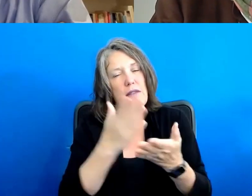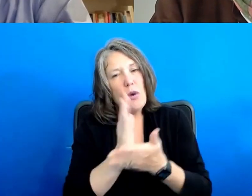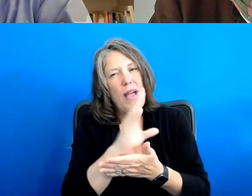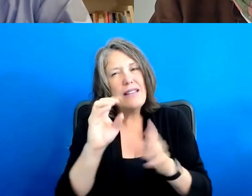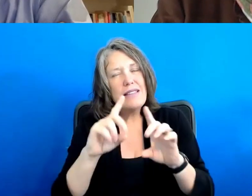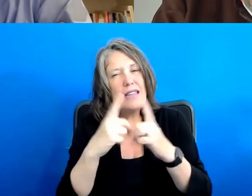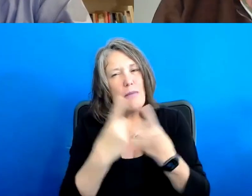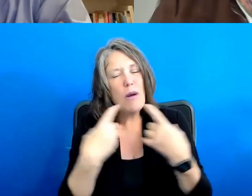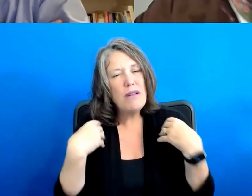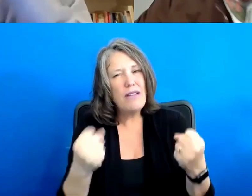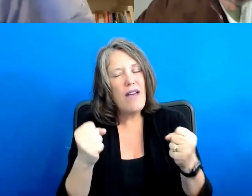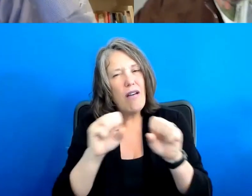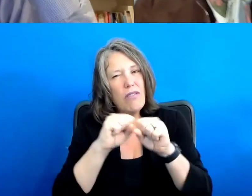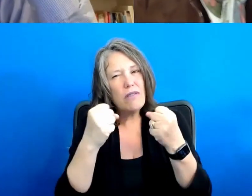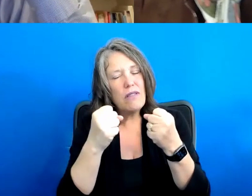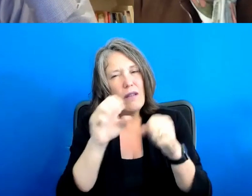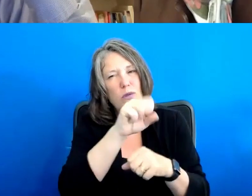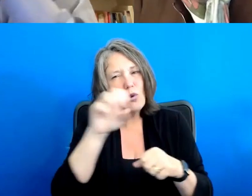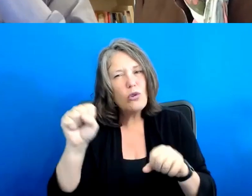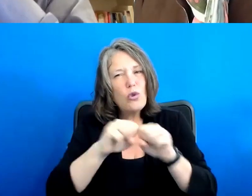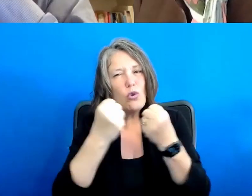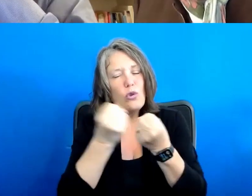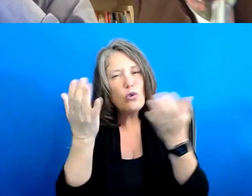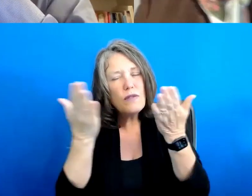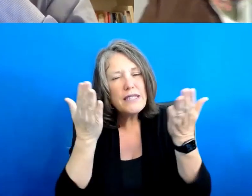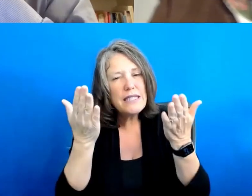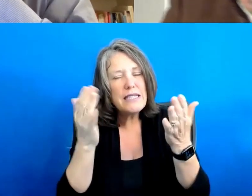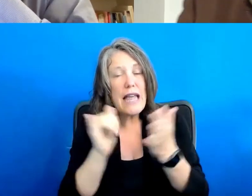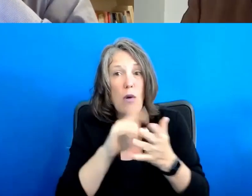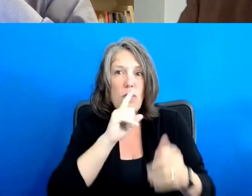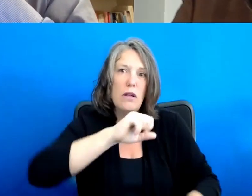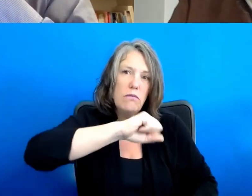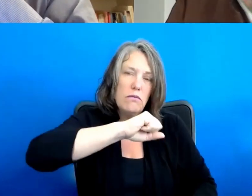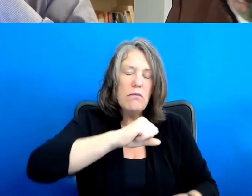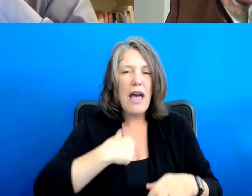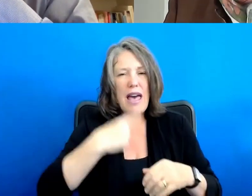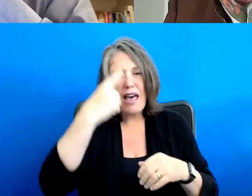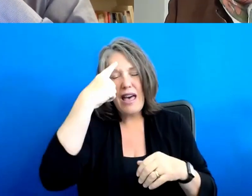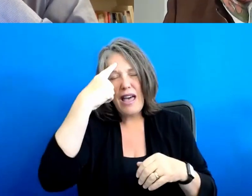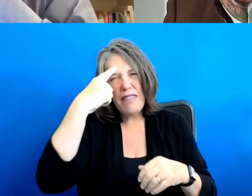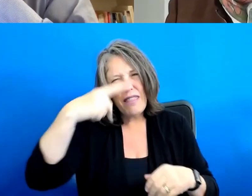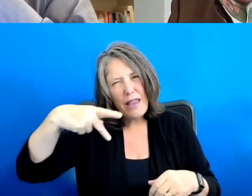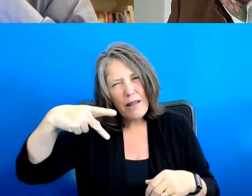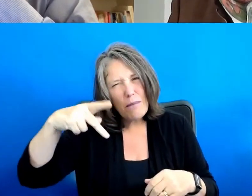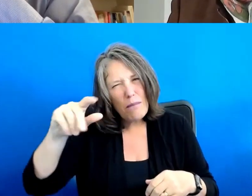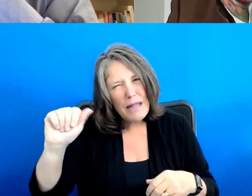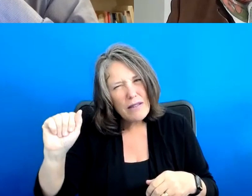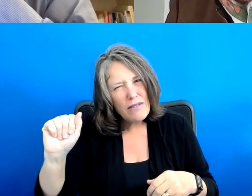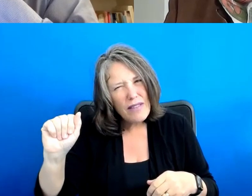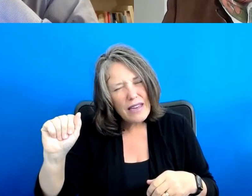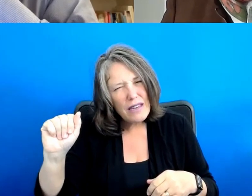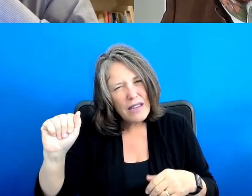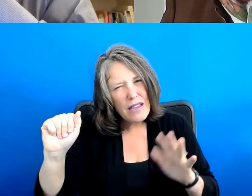Health and Social Services, which pushed back a lot against, I think it was Pennsylvania, that